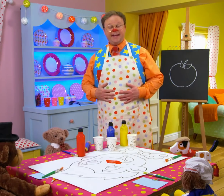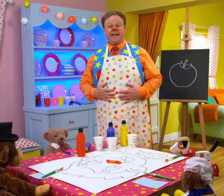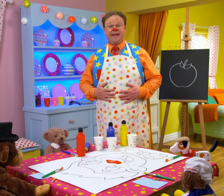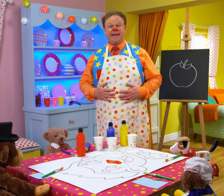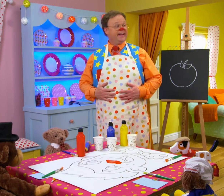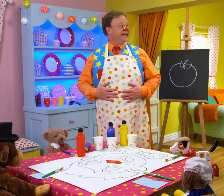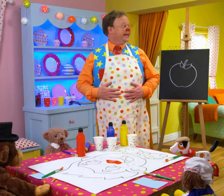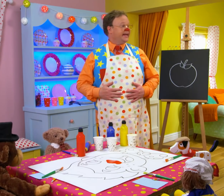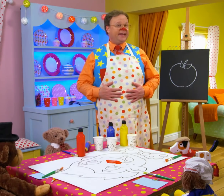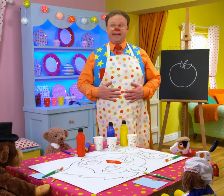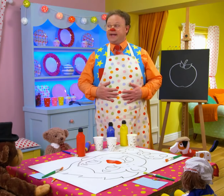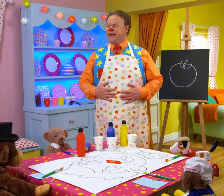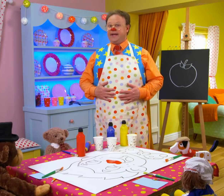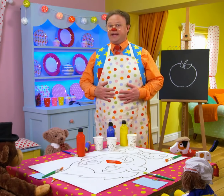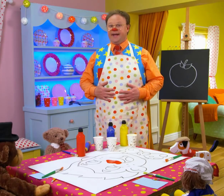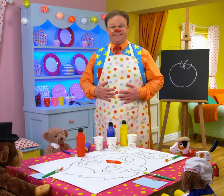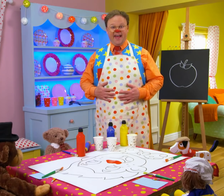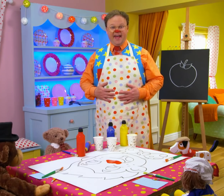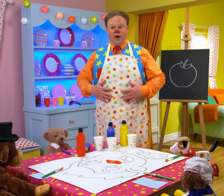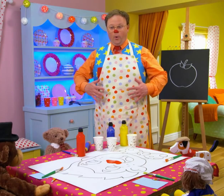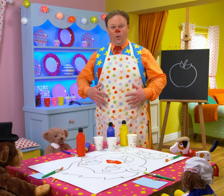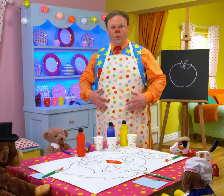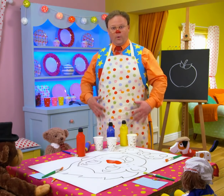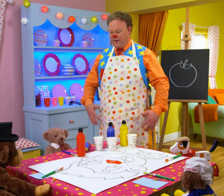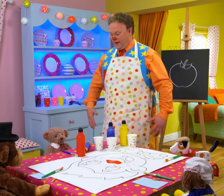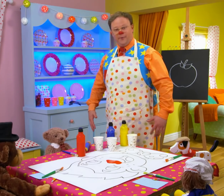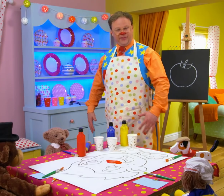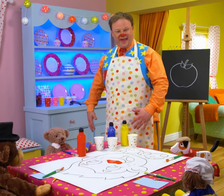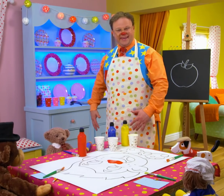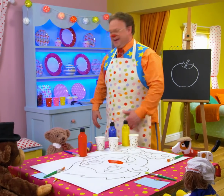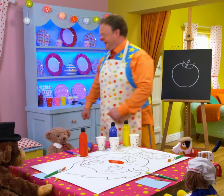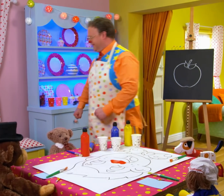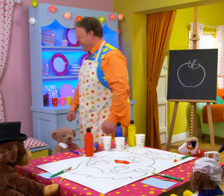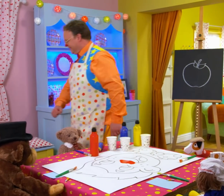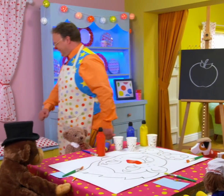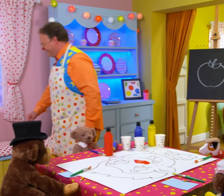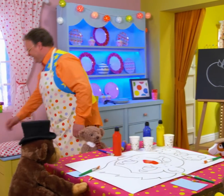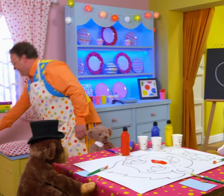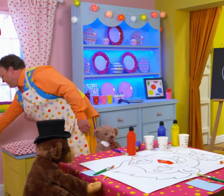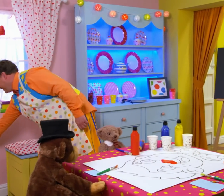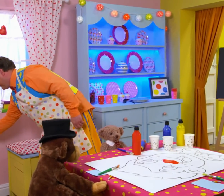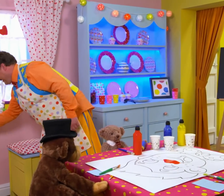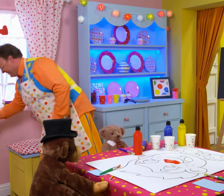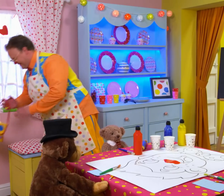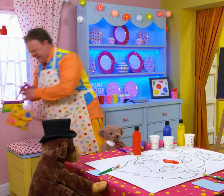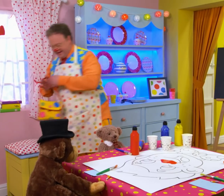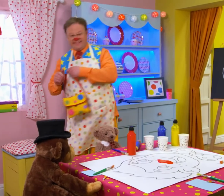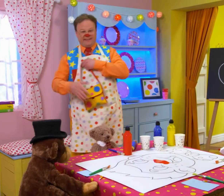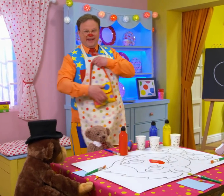for you in Tumble Ted's bag. Is there? Oh, thank you. Oh, I wonder what this is. Let's have a look,